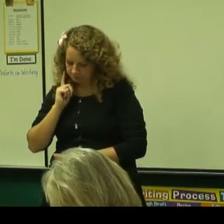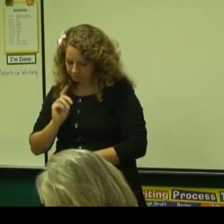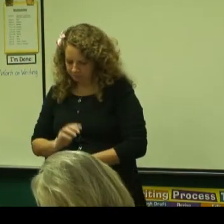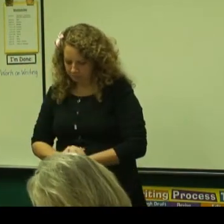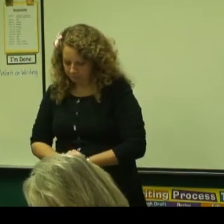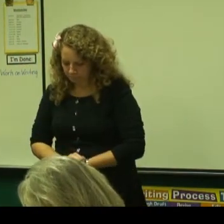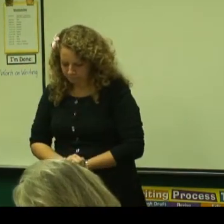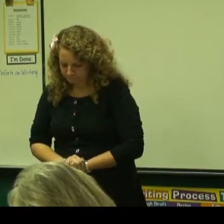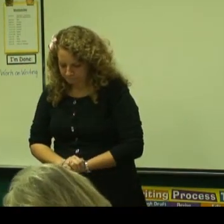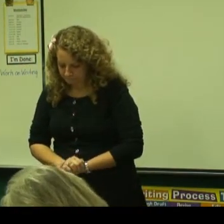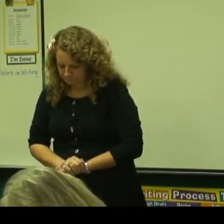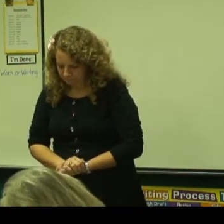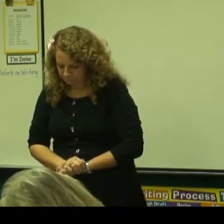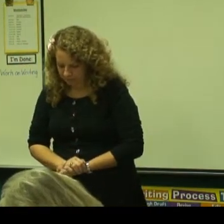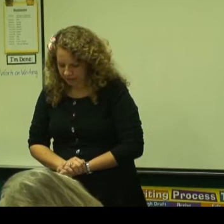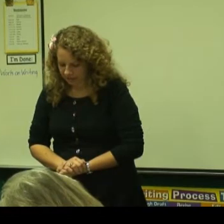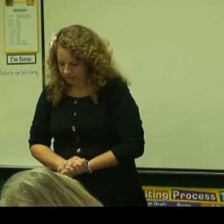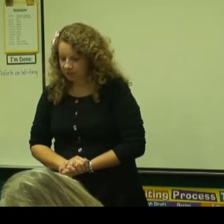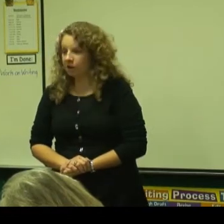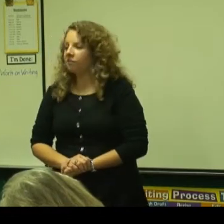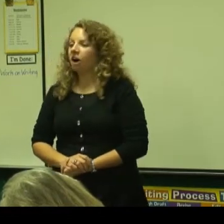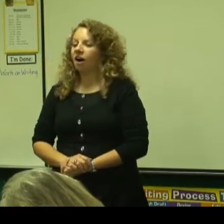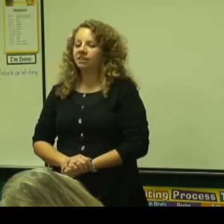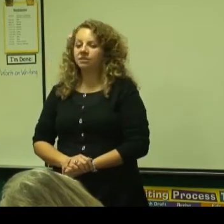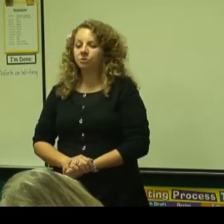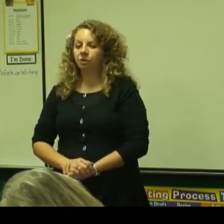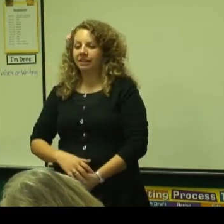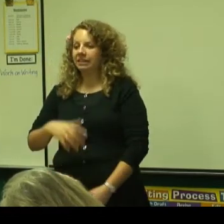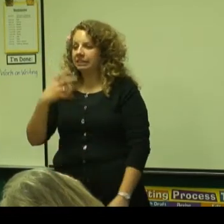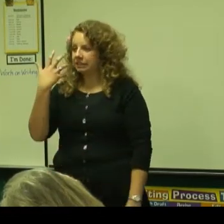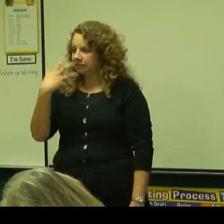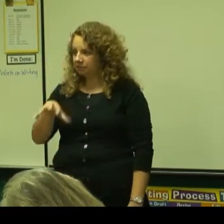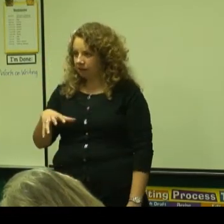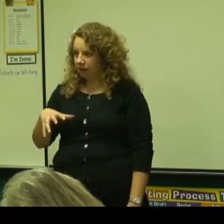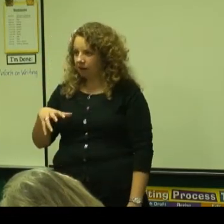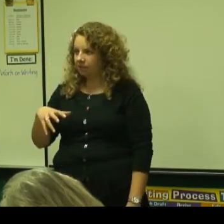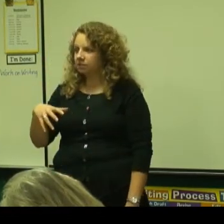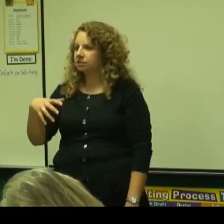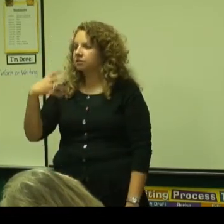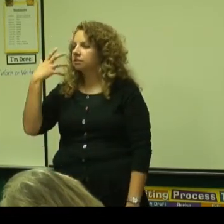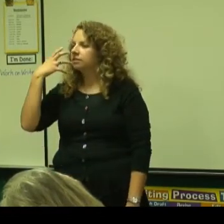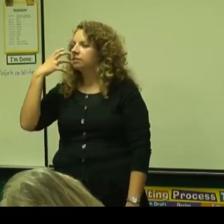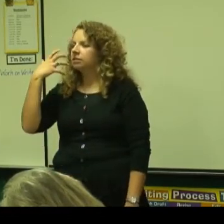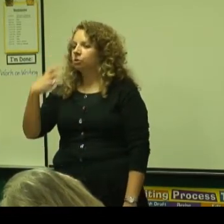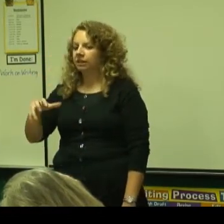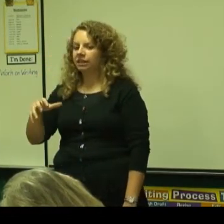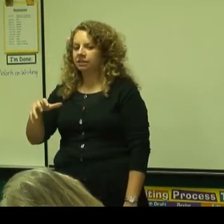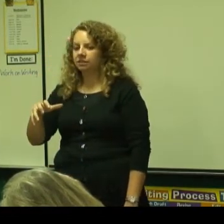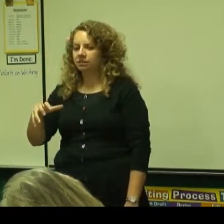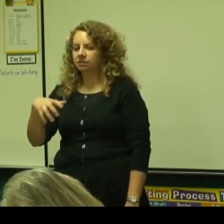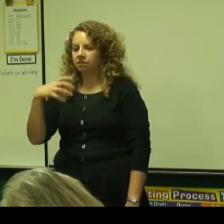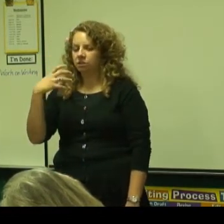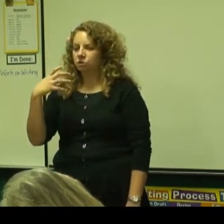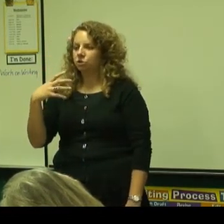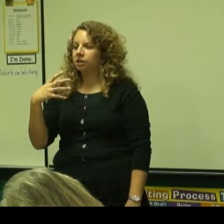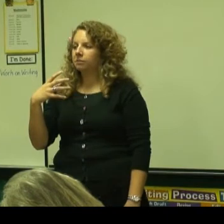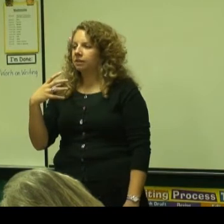sound. Okay? You have hot or heat. Hot or heat. So it can be